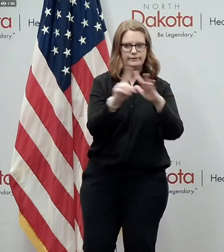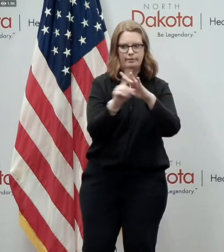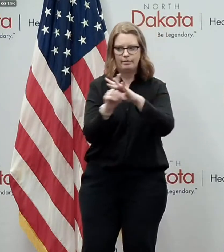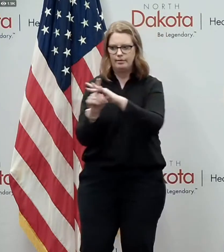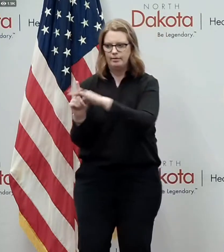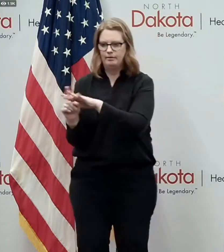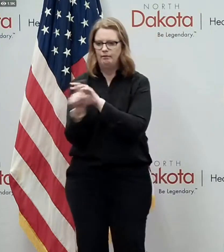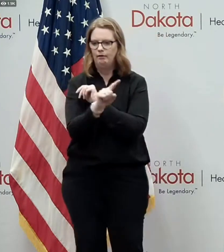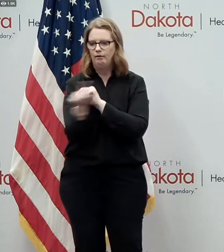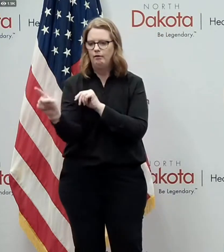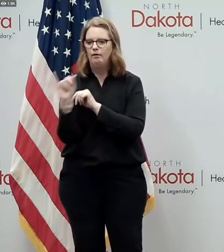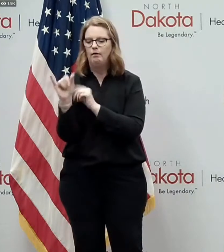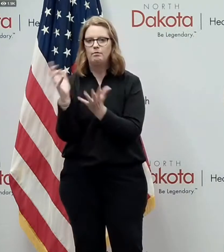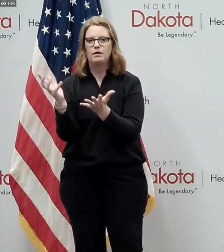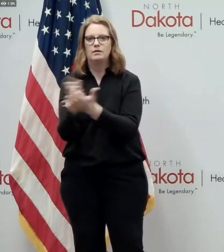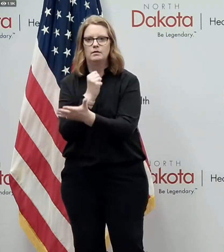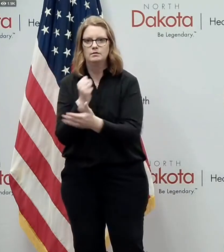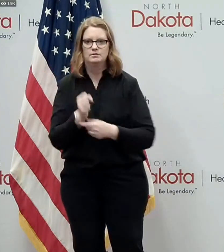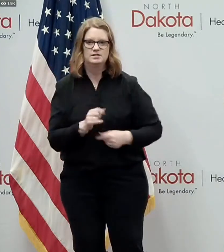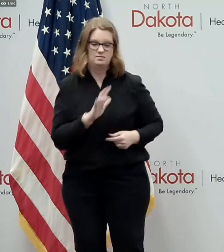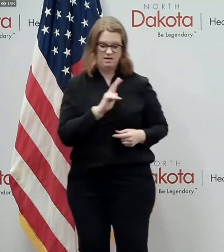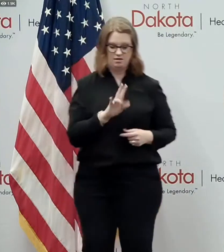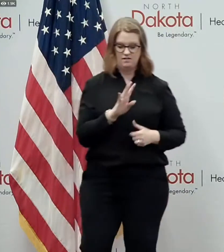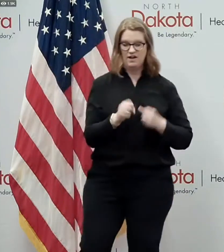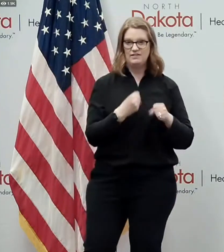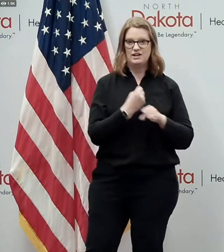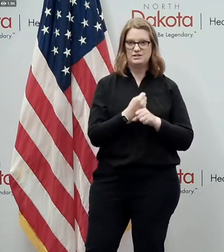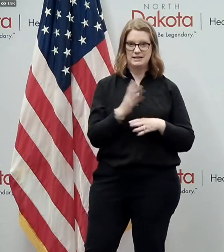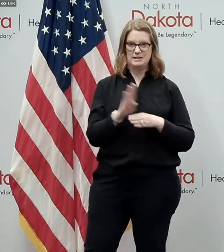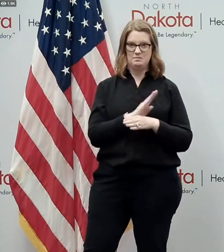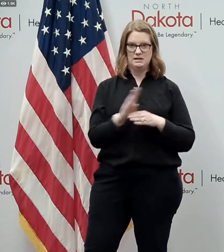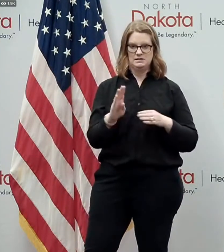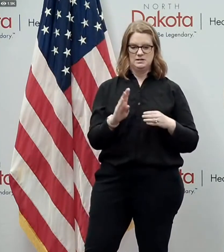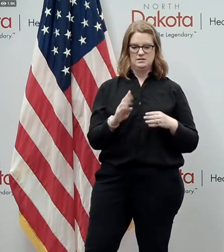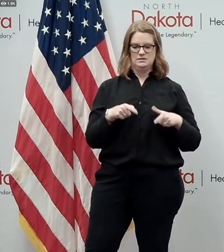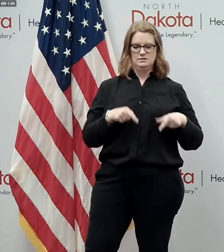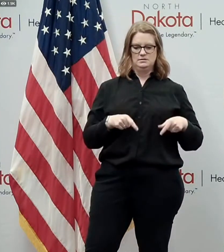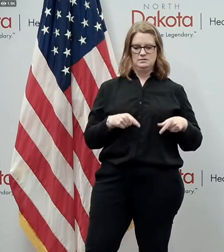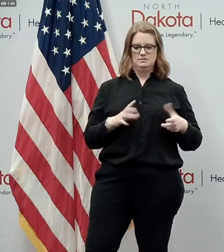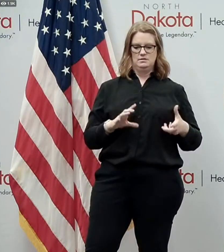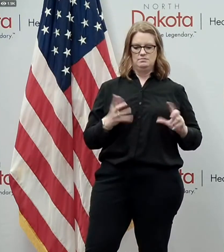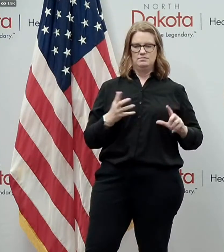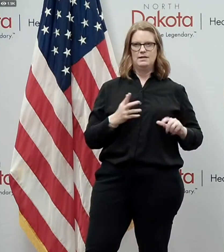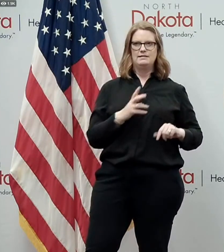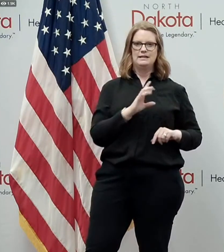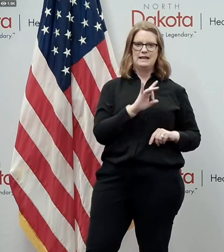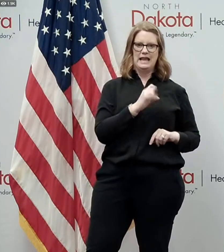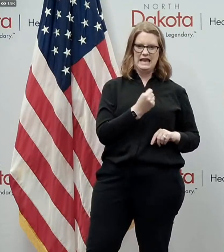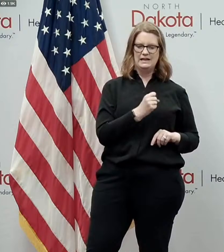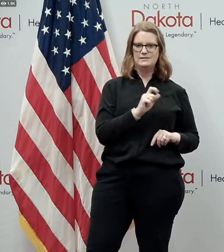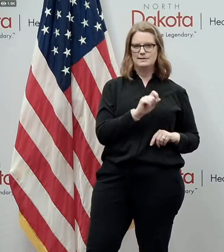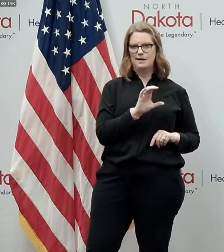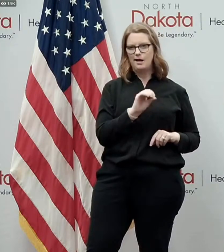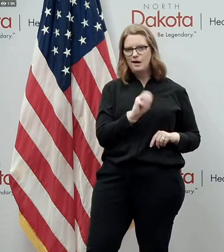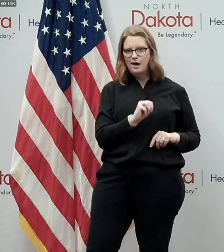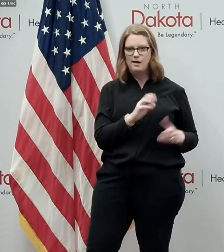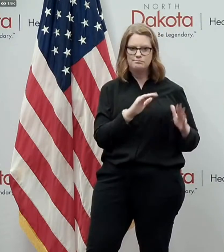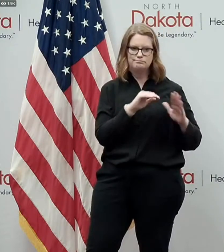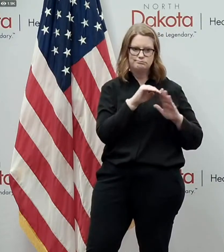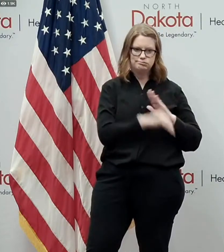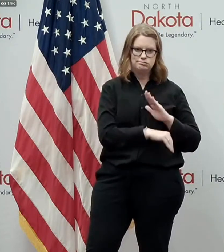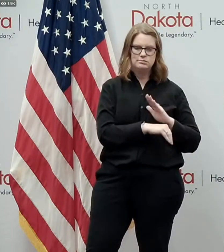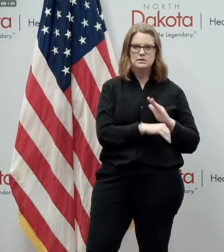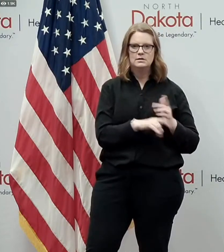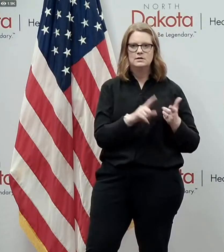35 plus years in the business sector, there was huge disruptions like this. One in the late 80s, the dot-com crash, then